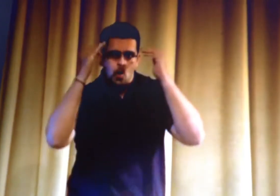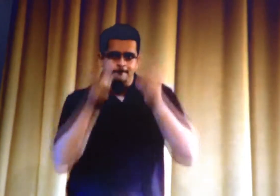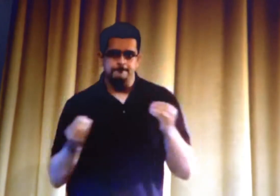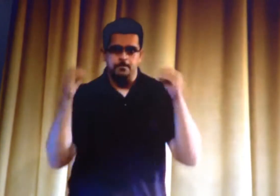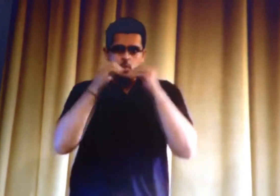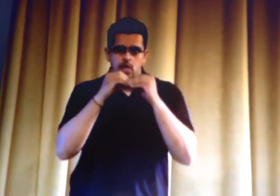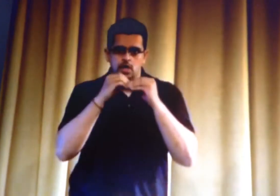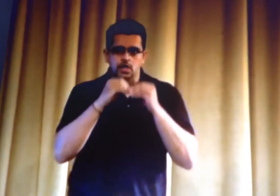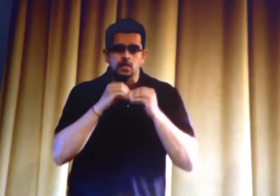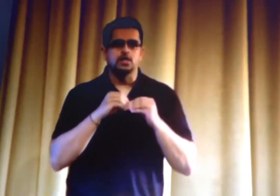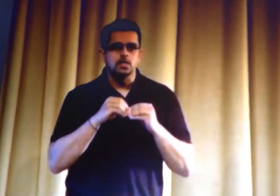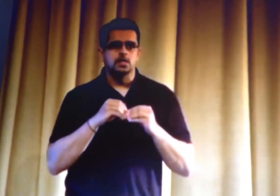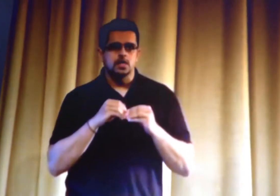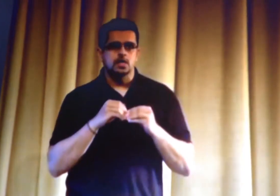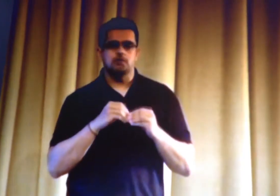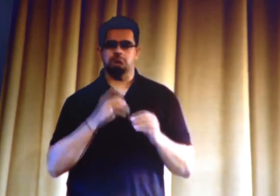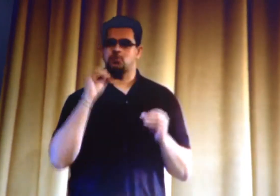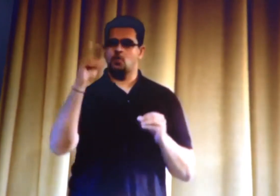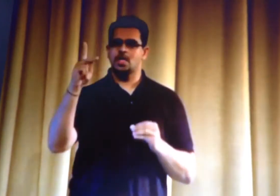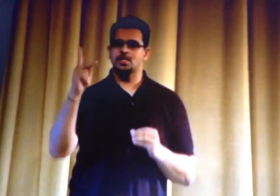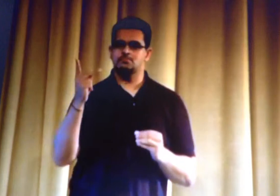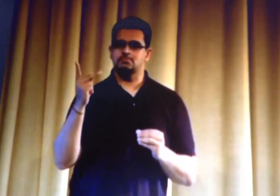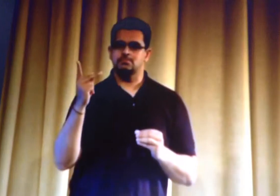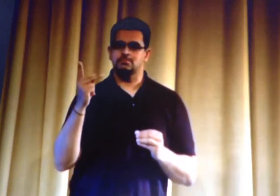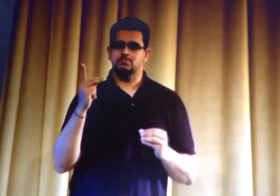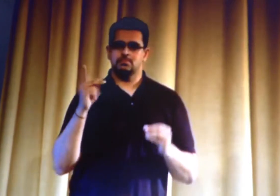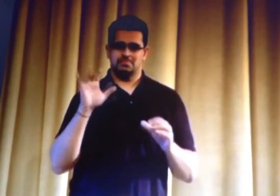it was able to give them a vision of what they could accomplish.